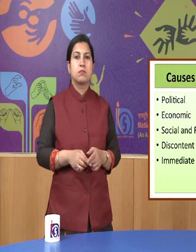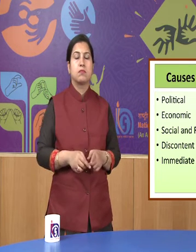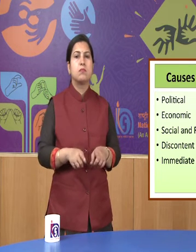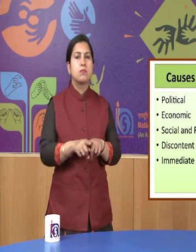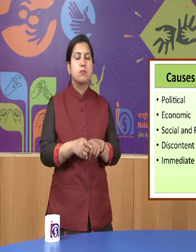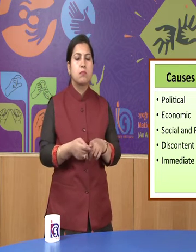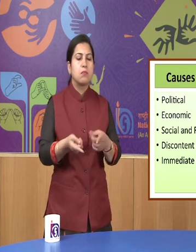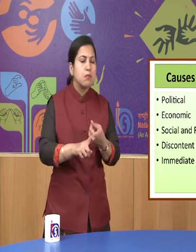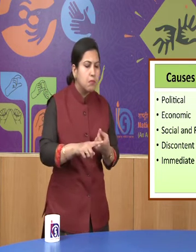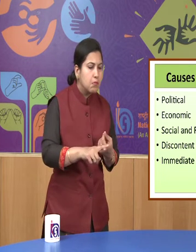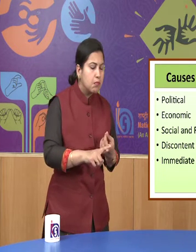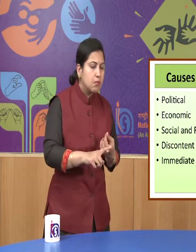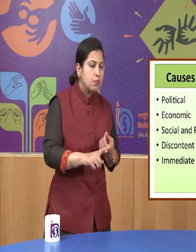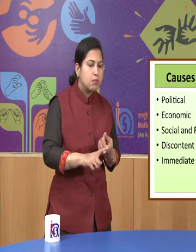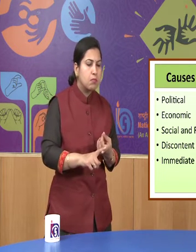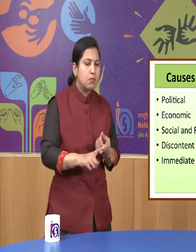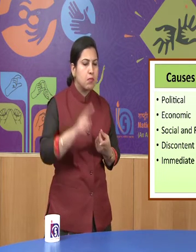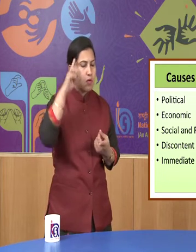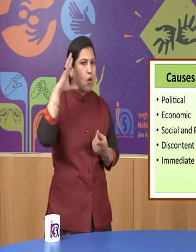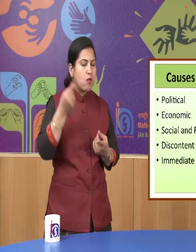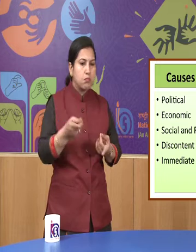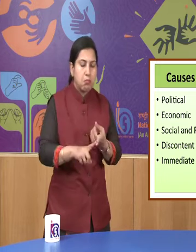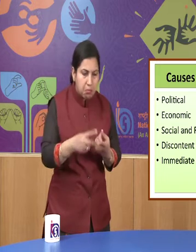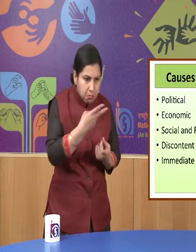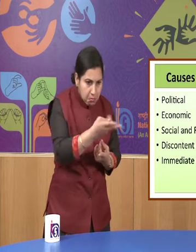is the immediate causes.